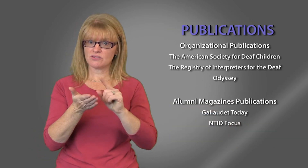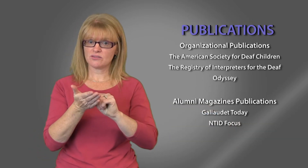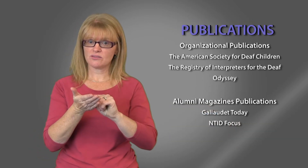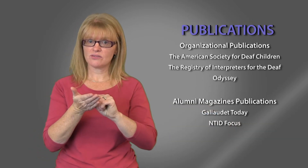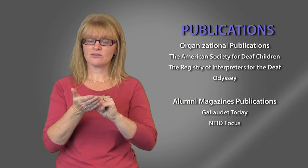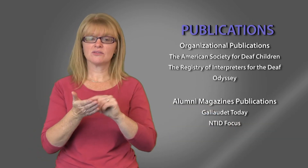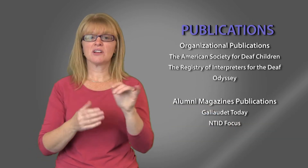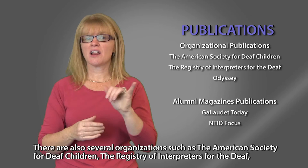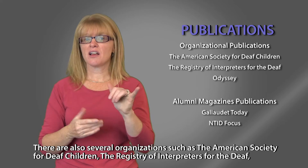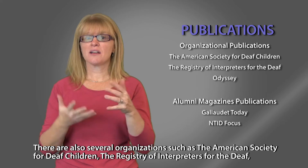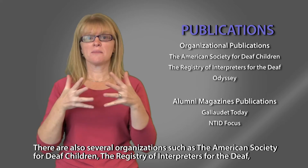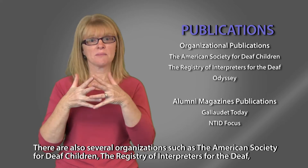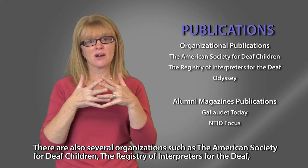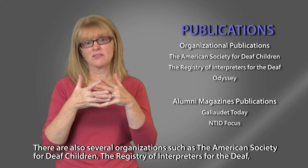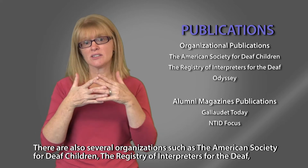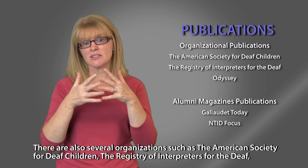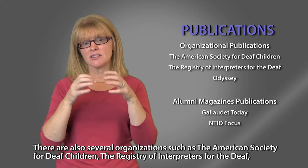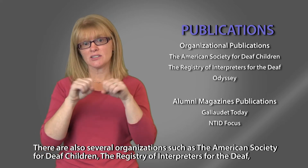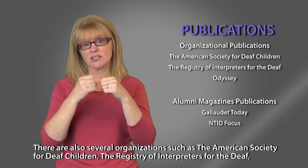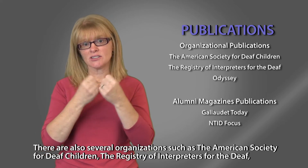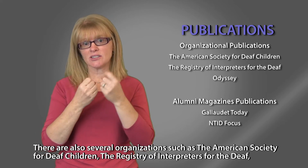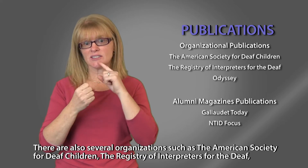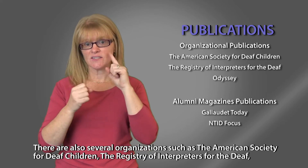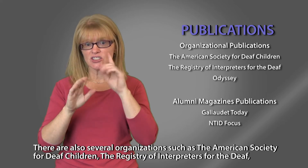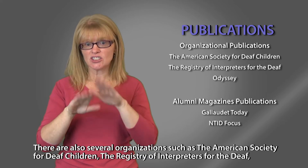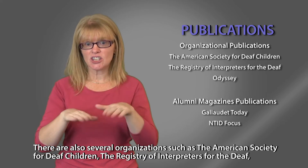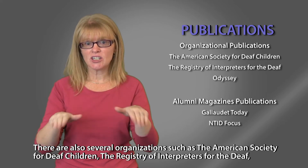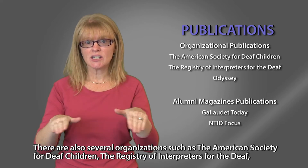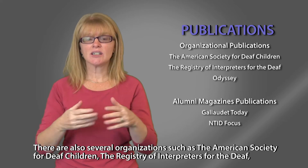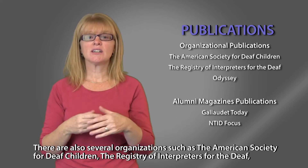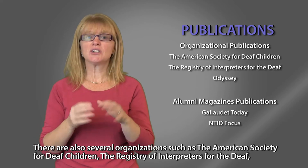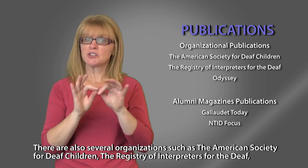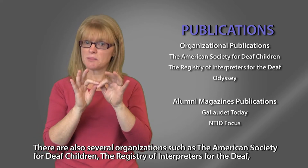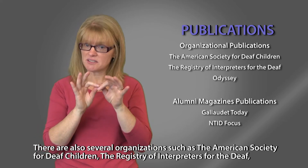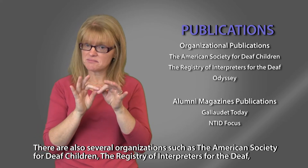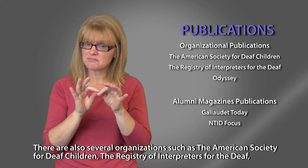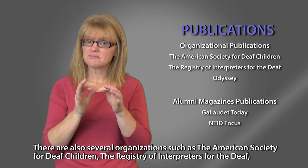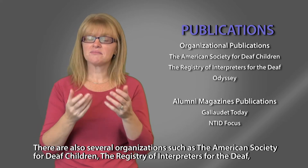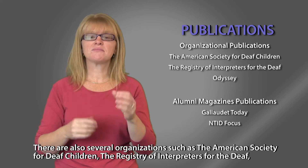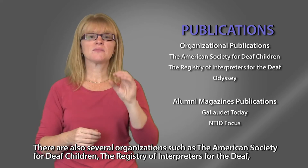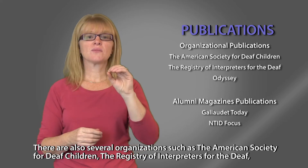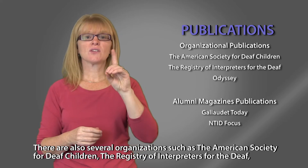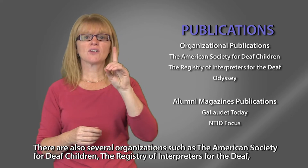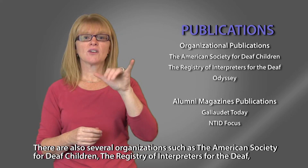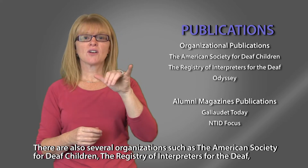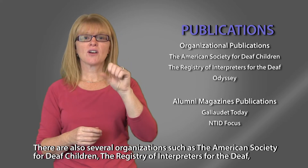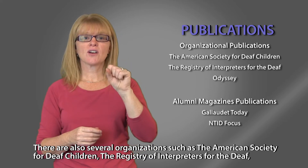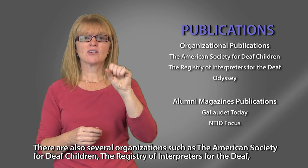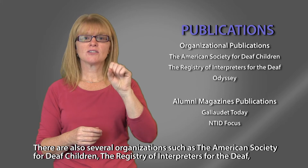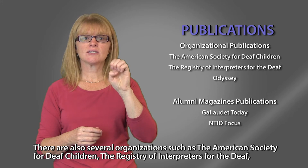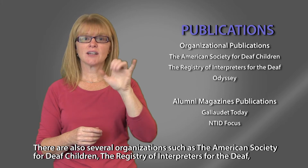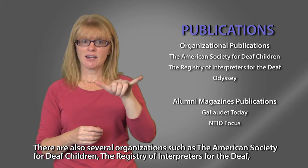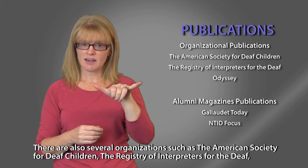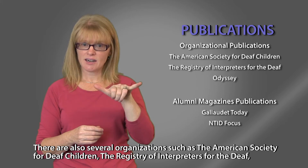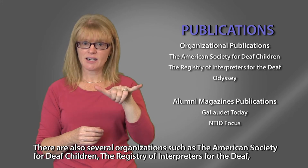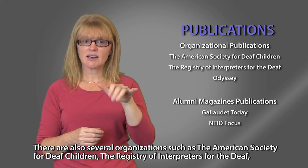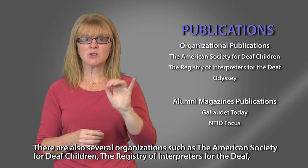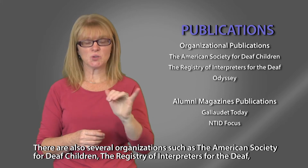There are also several organizations such as the American Society for Deaf Children, the Registry of Interpreters for the